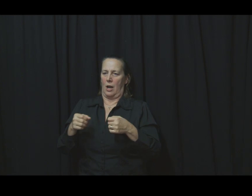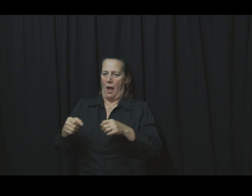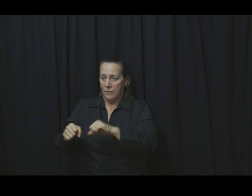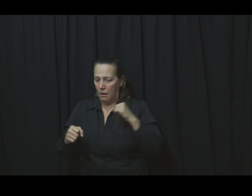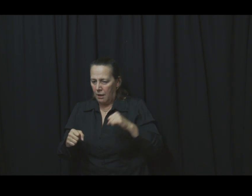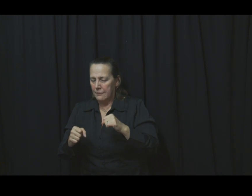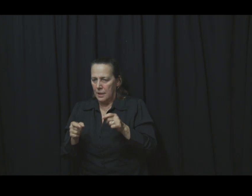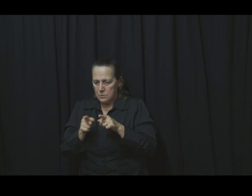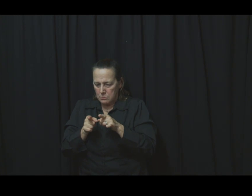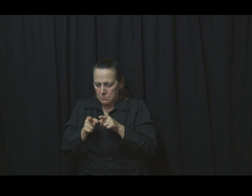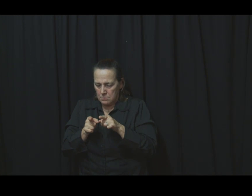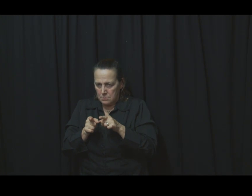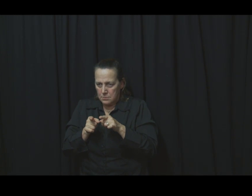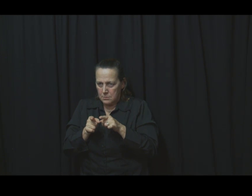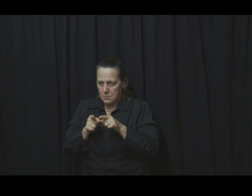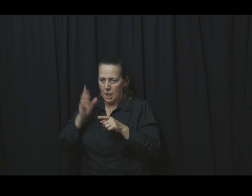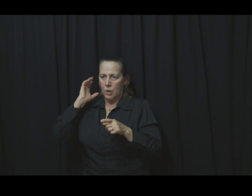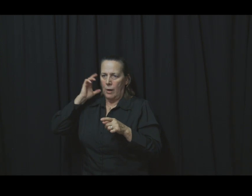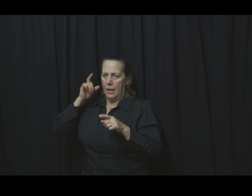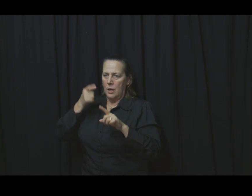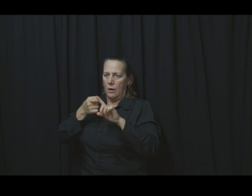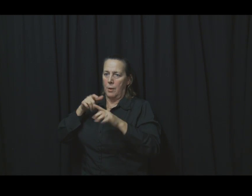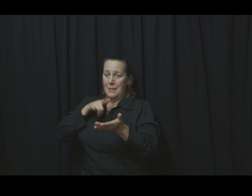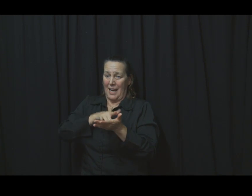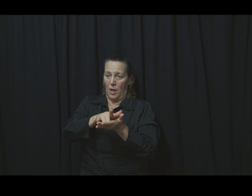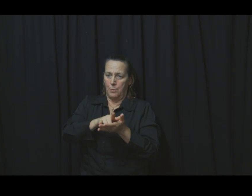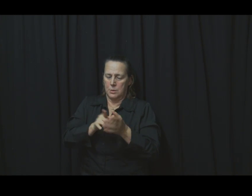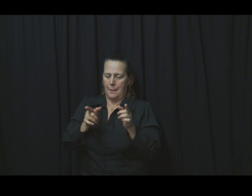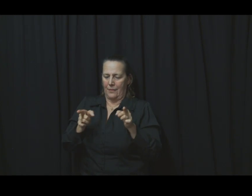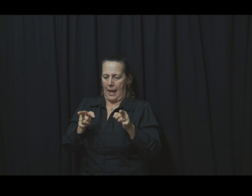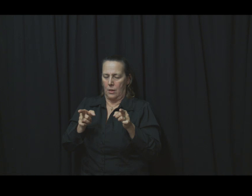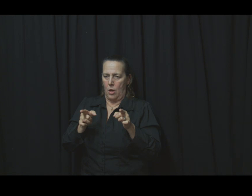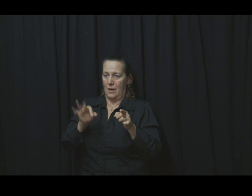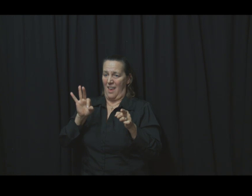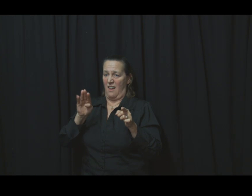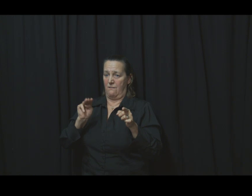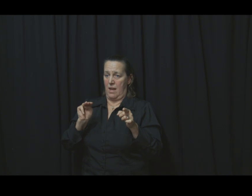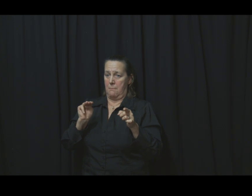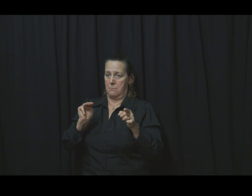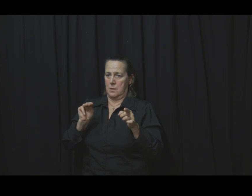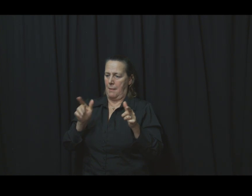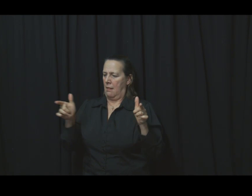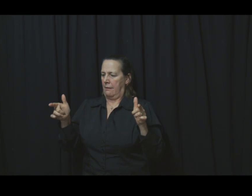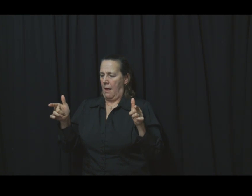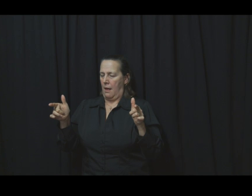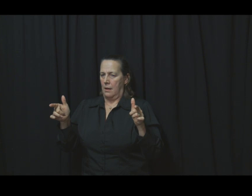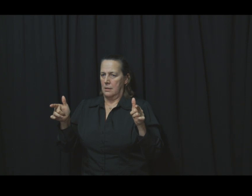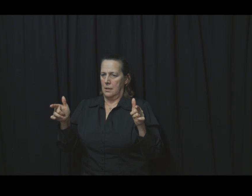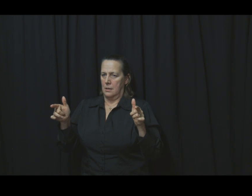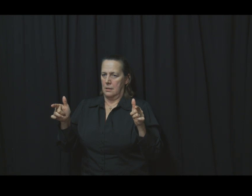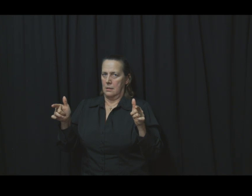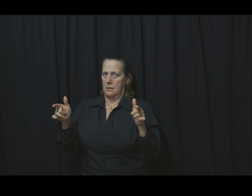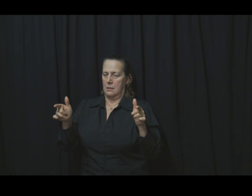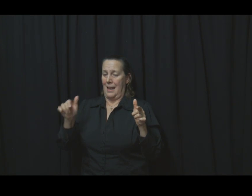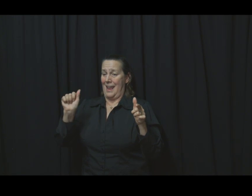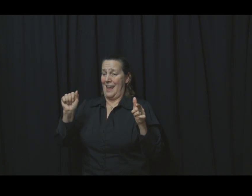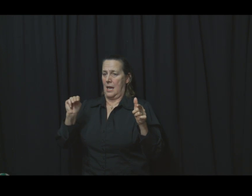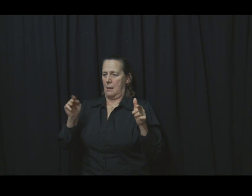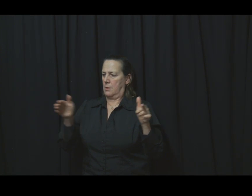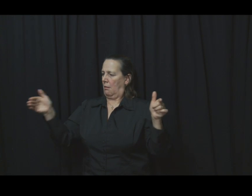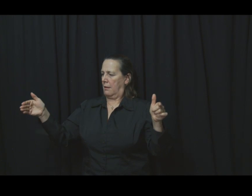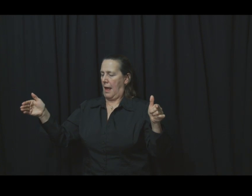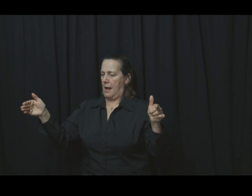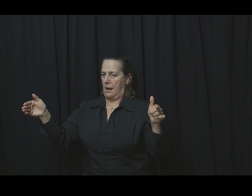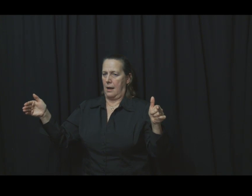the airport is about that long. Your FM radio signals about like this. AM radio signals are